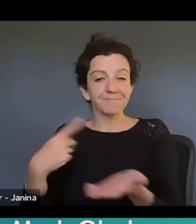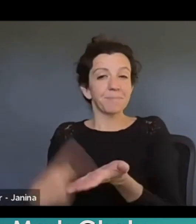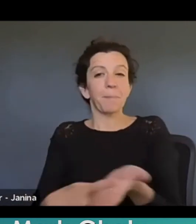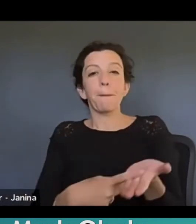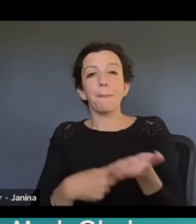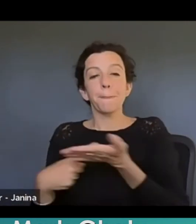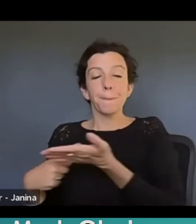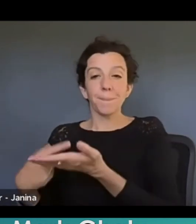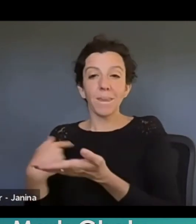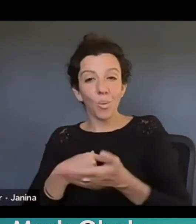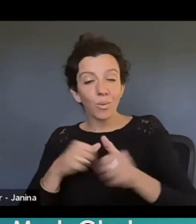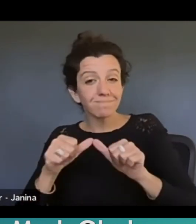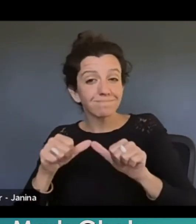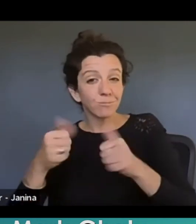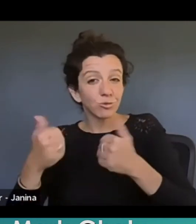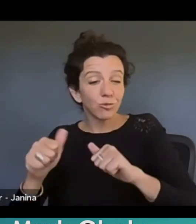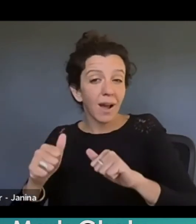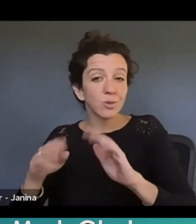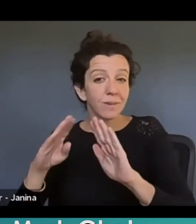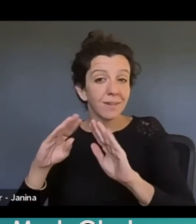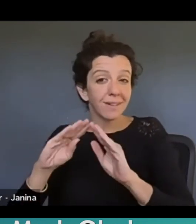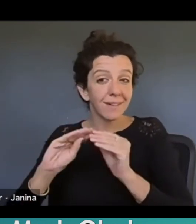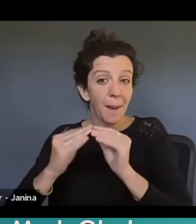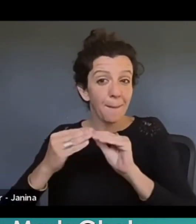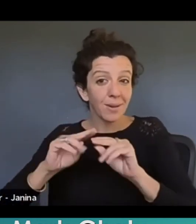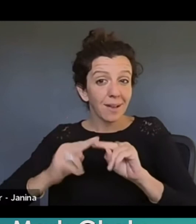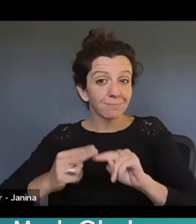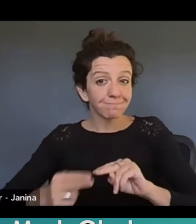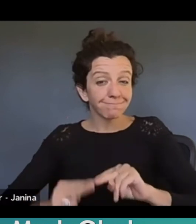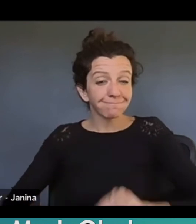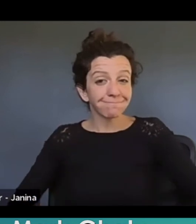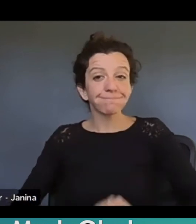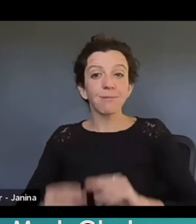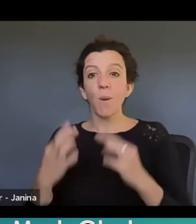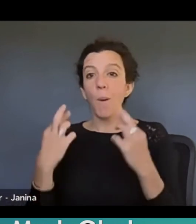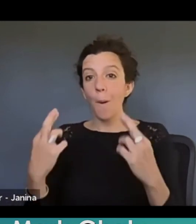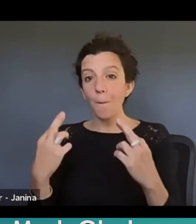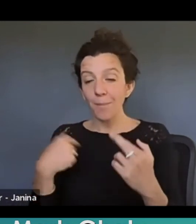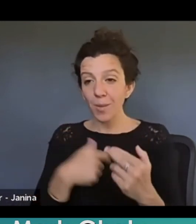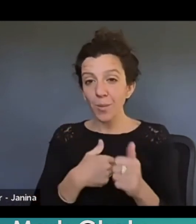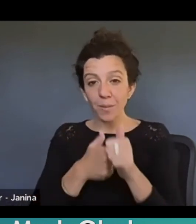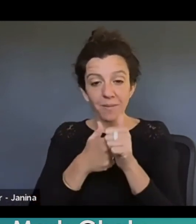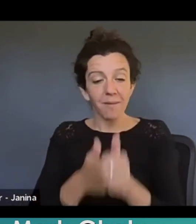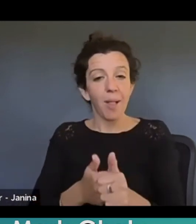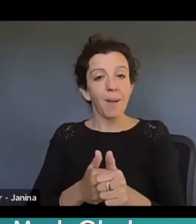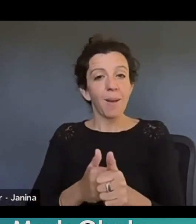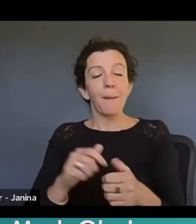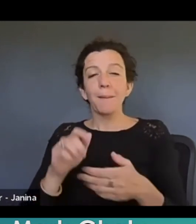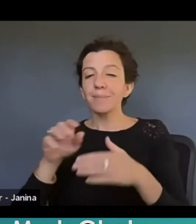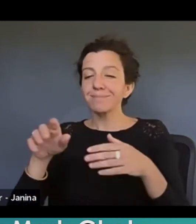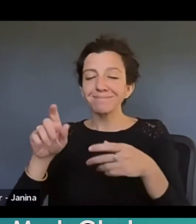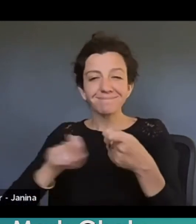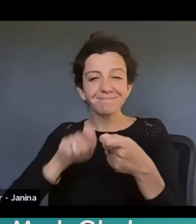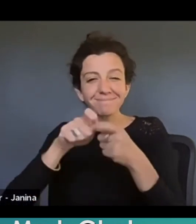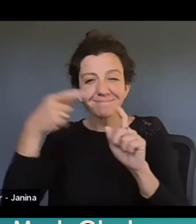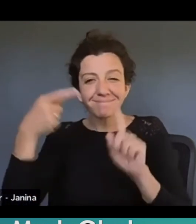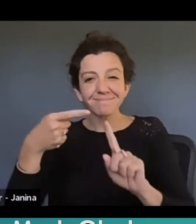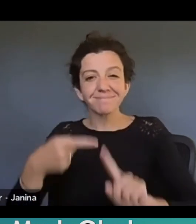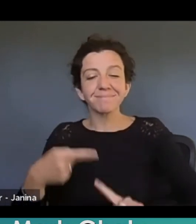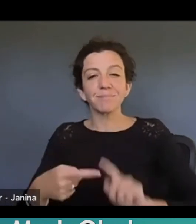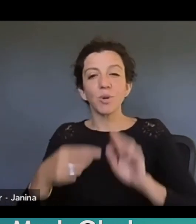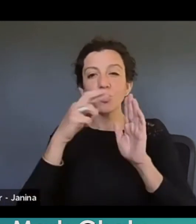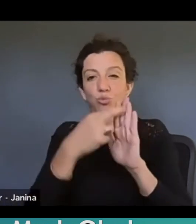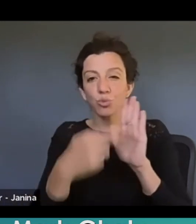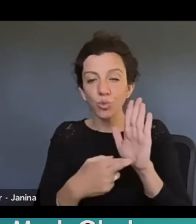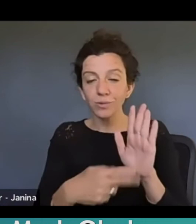across California with transmission, as we stick to our basic lessons, those key reminders